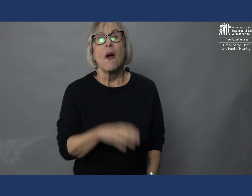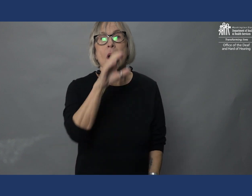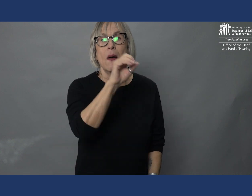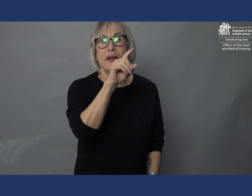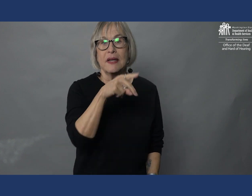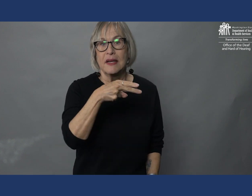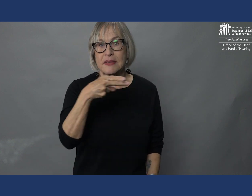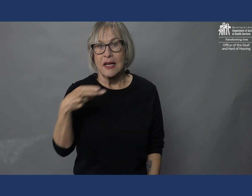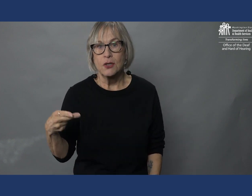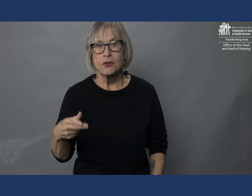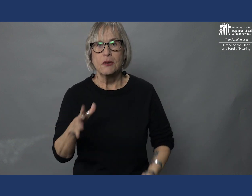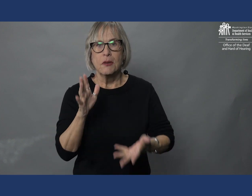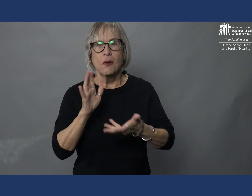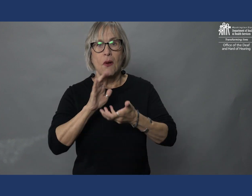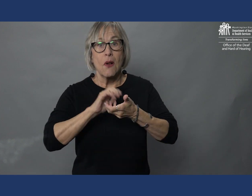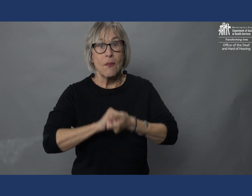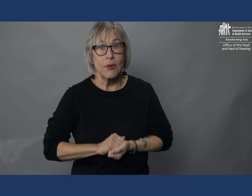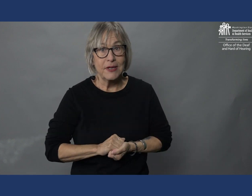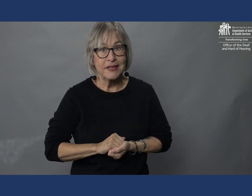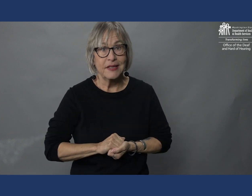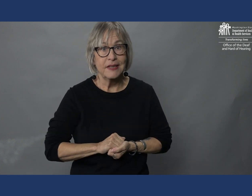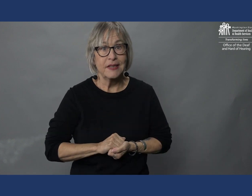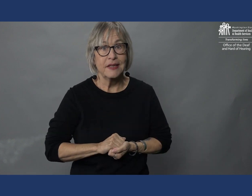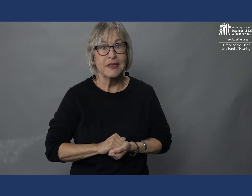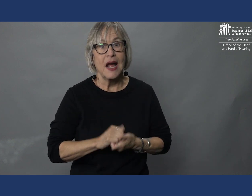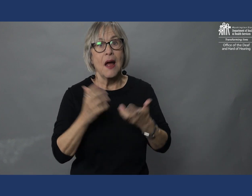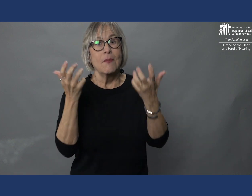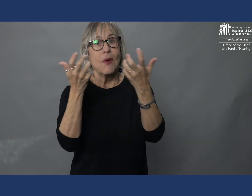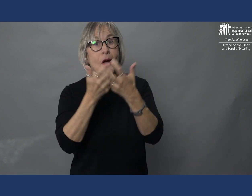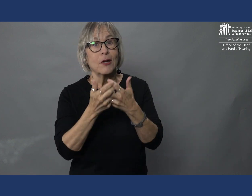ODHH collaborates with and partners with long-term supports and services